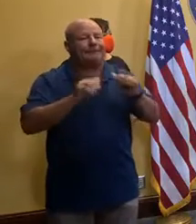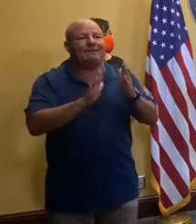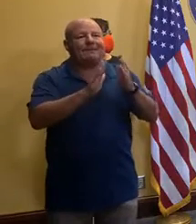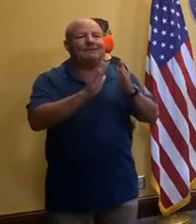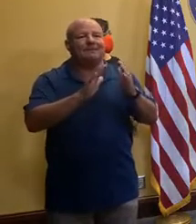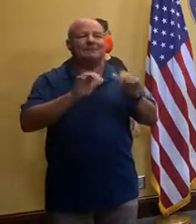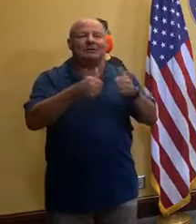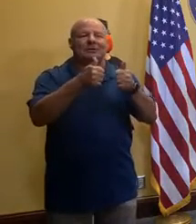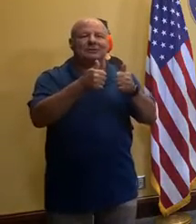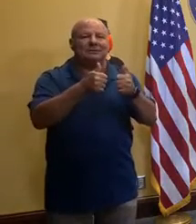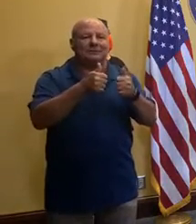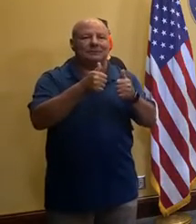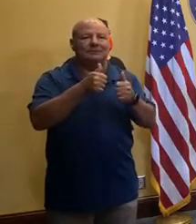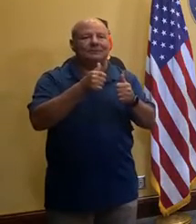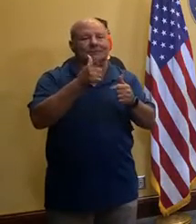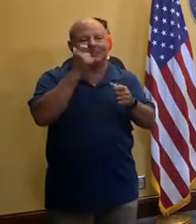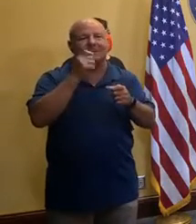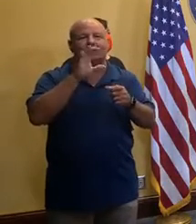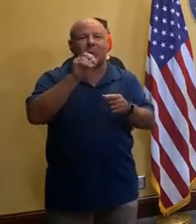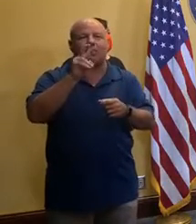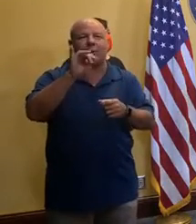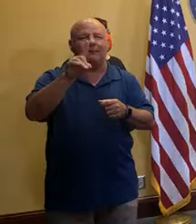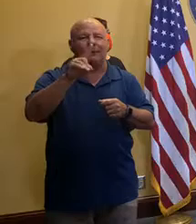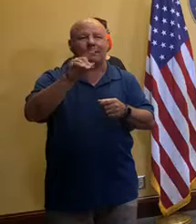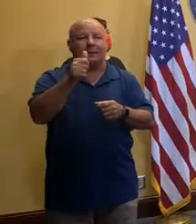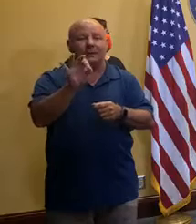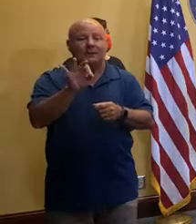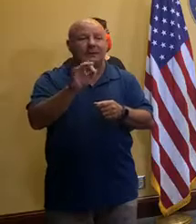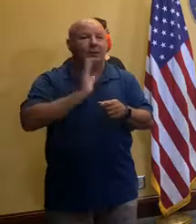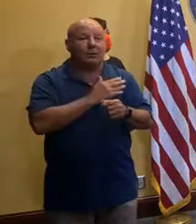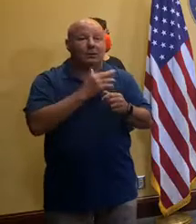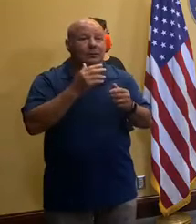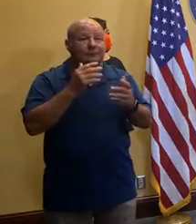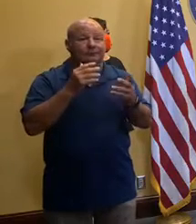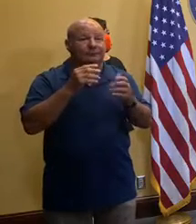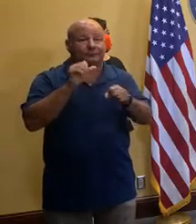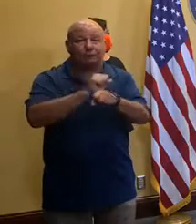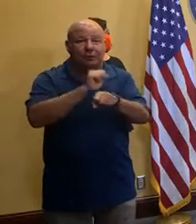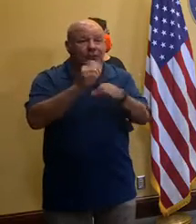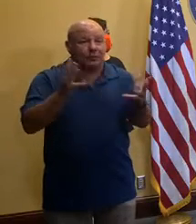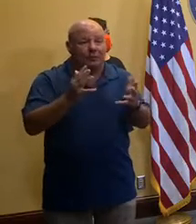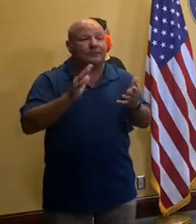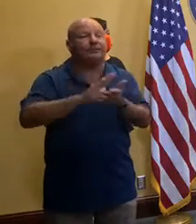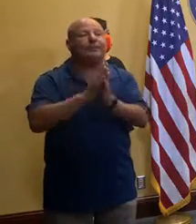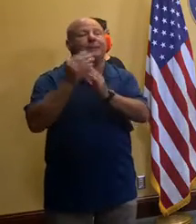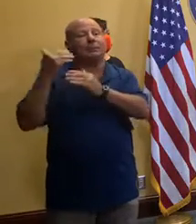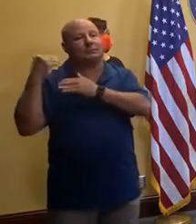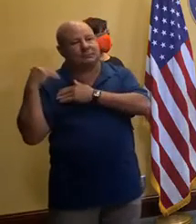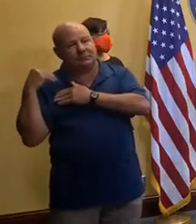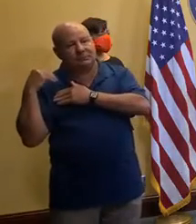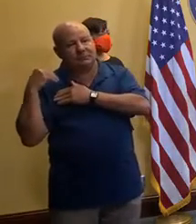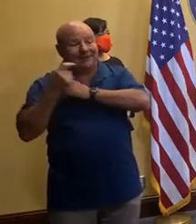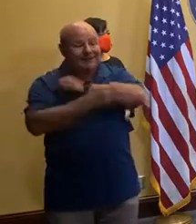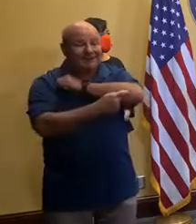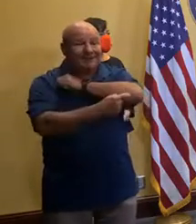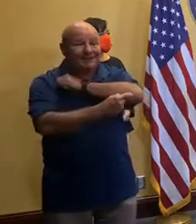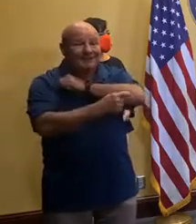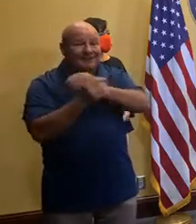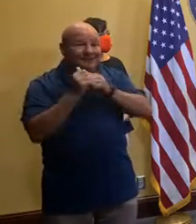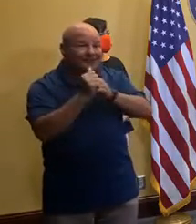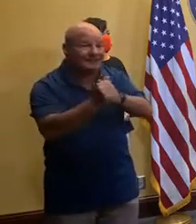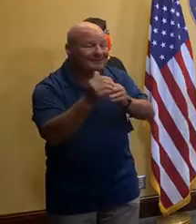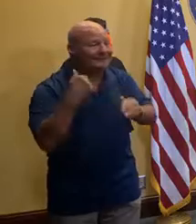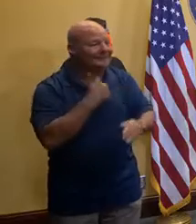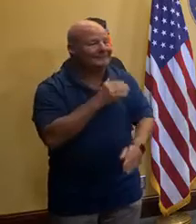because of COVID-19 is to be responsible and not let our temptations get the best of us. That is what